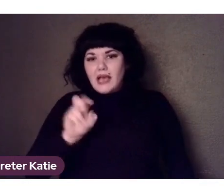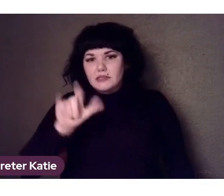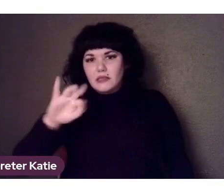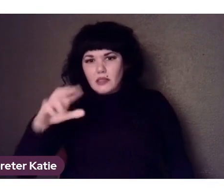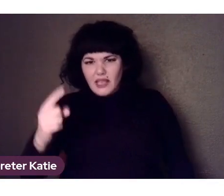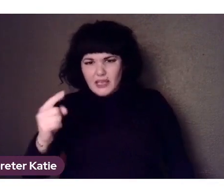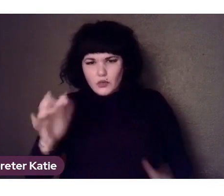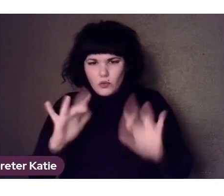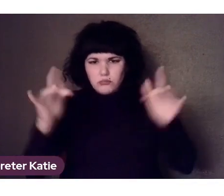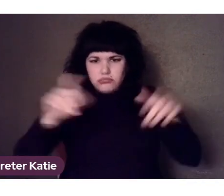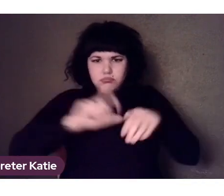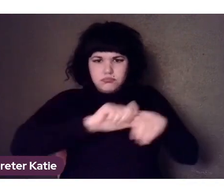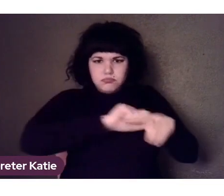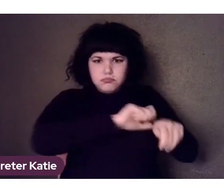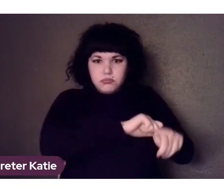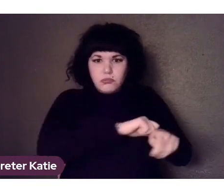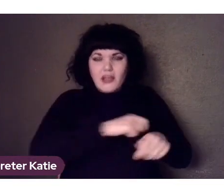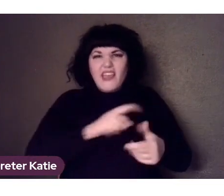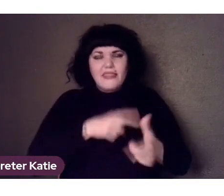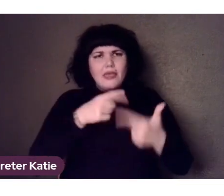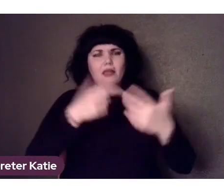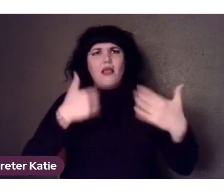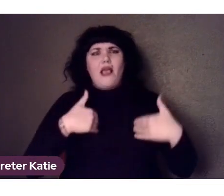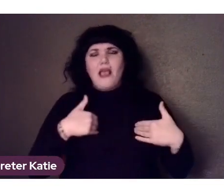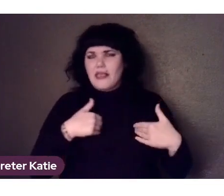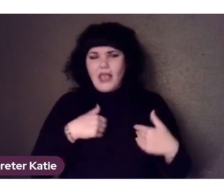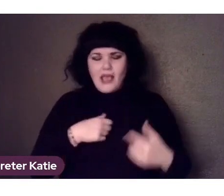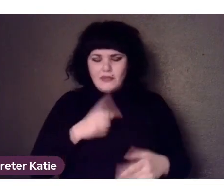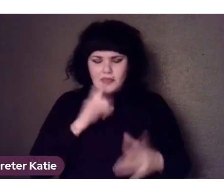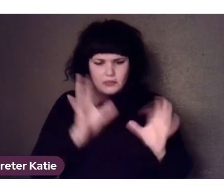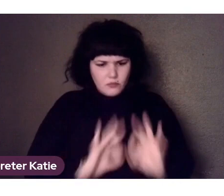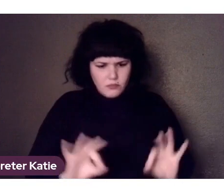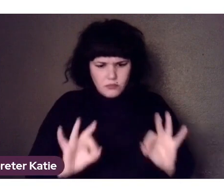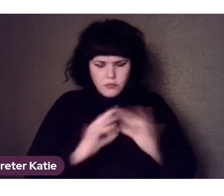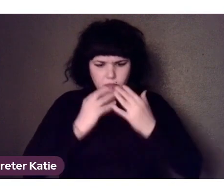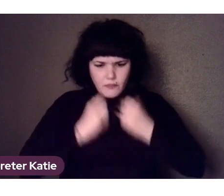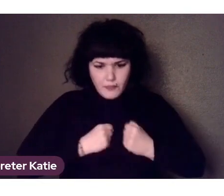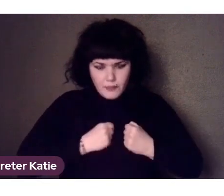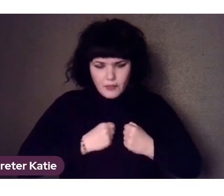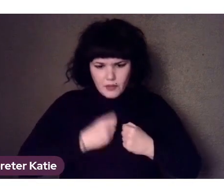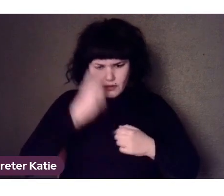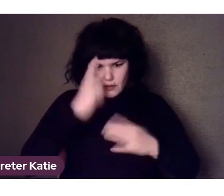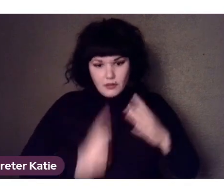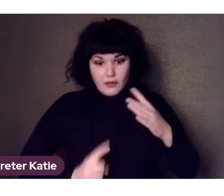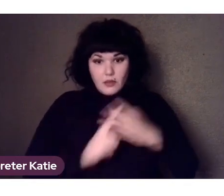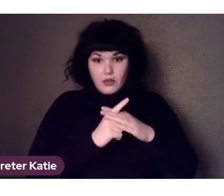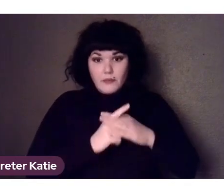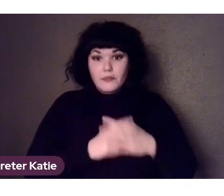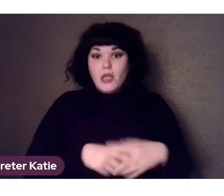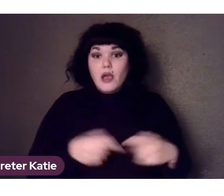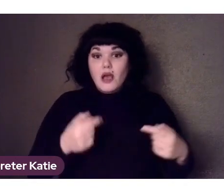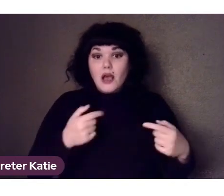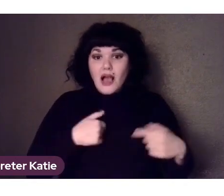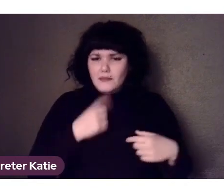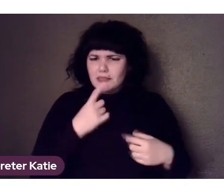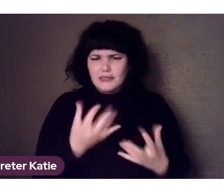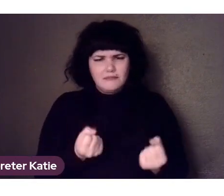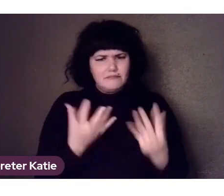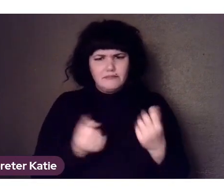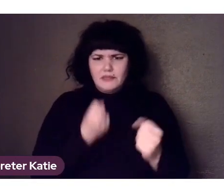epiphany. I have spent the past 9 years telling survivors of all ages that they deserve